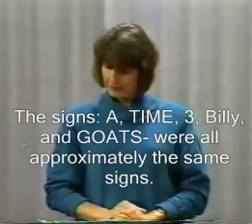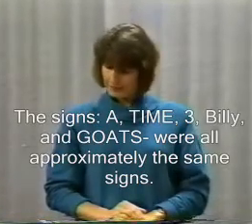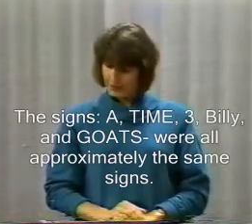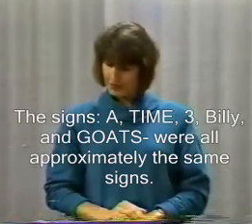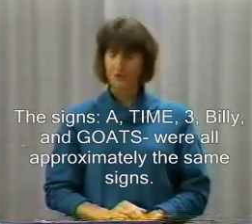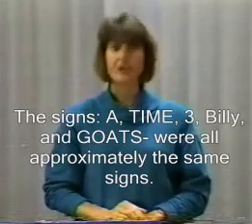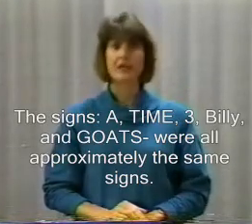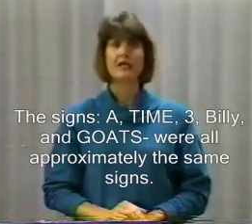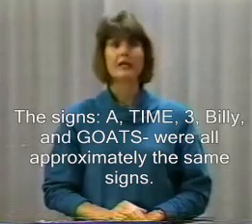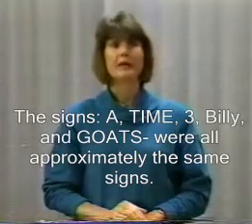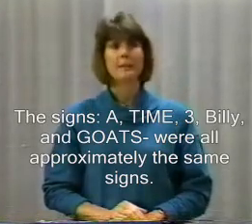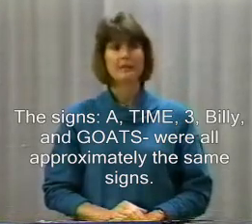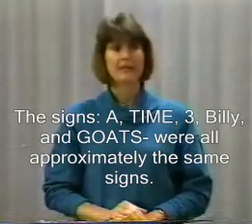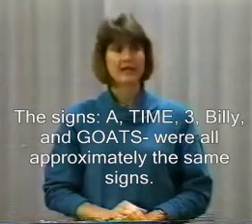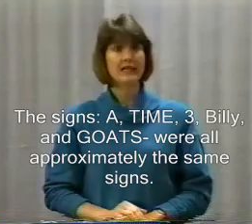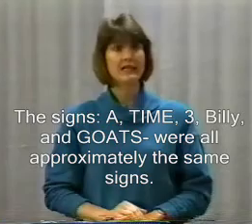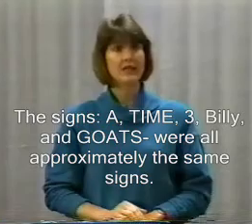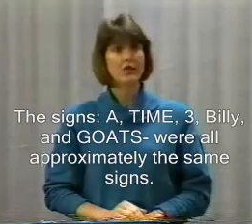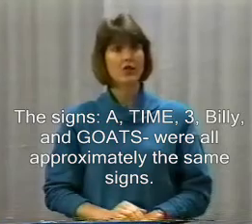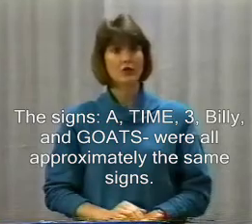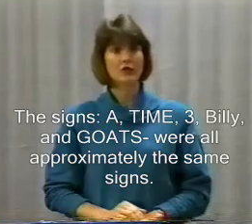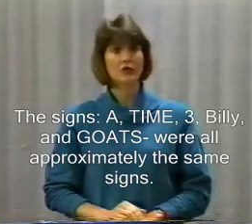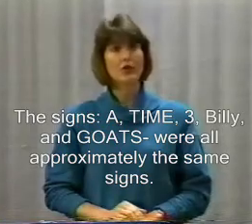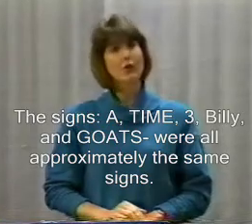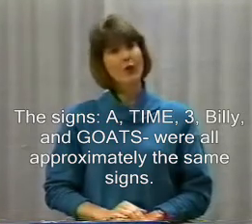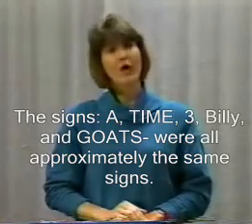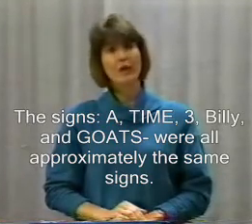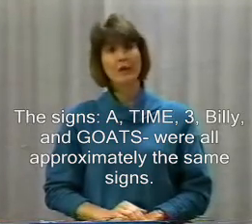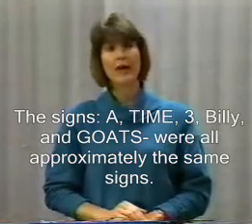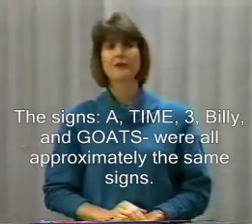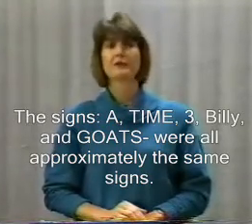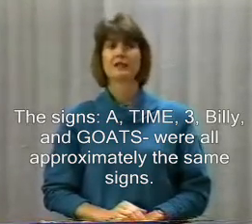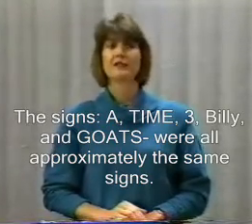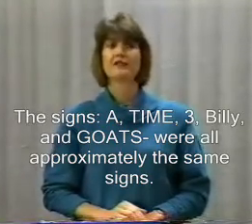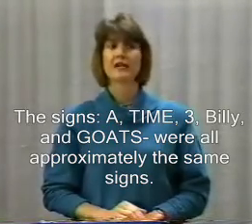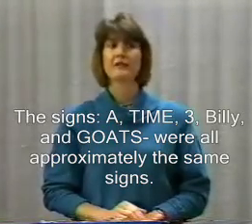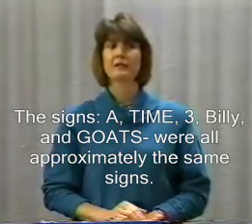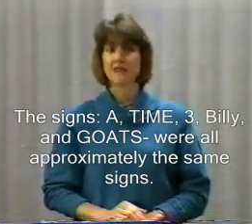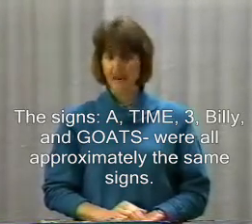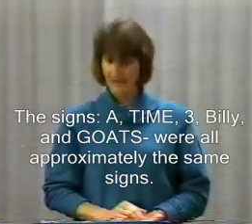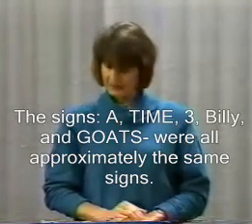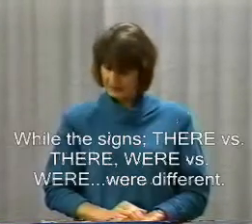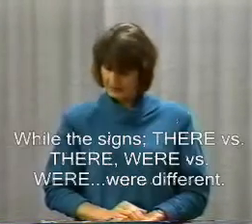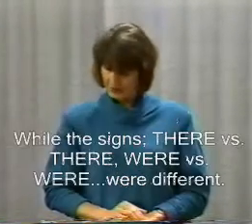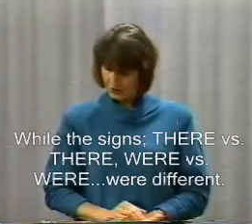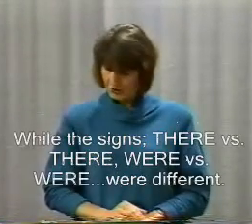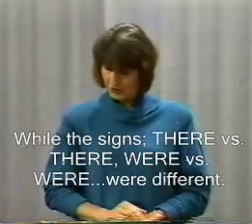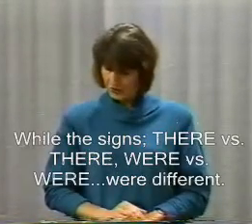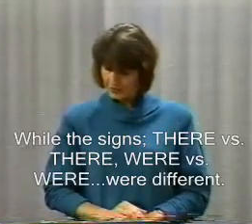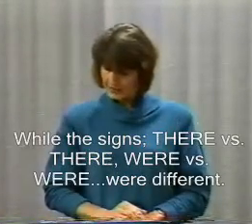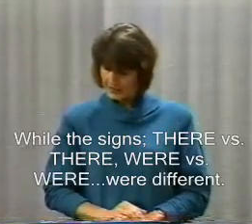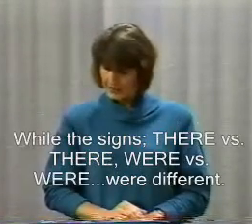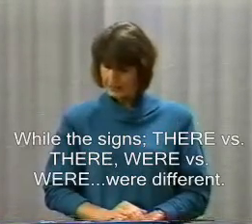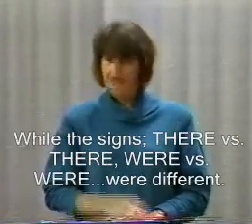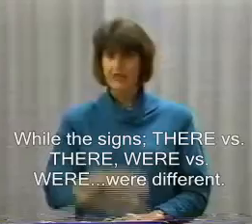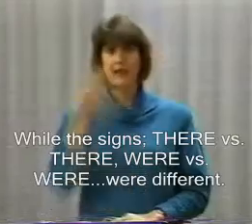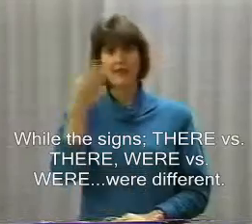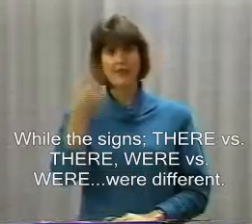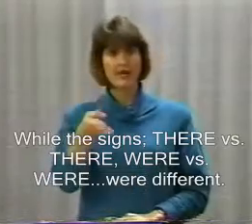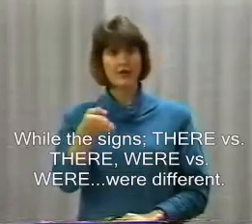time, 3, billy, and goats were all approximately the same signs, while the signs